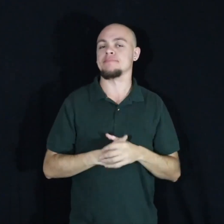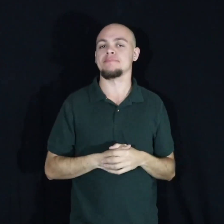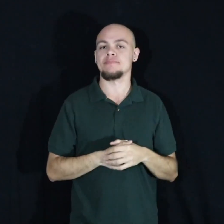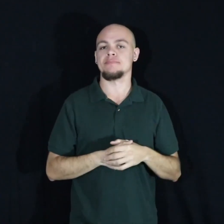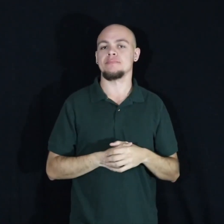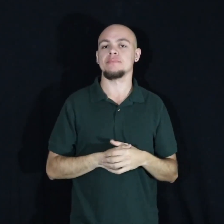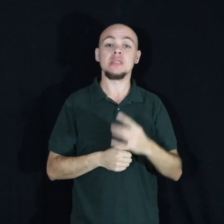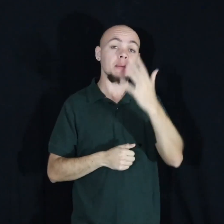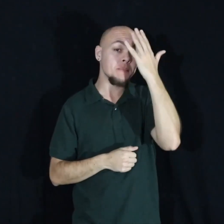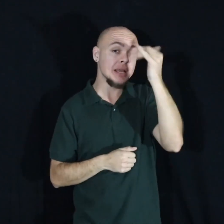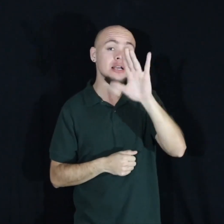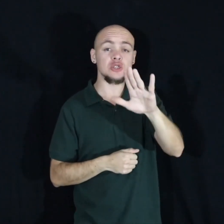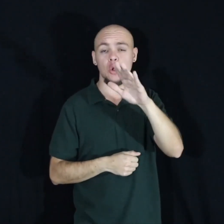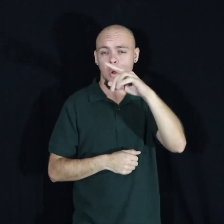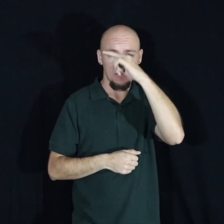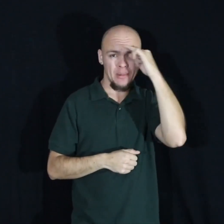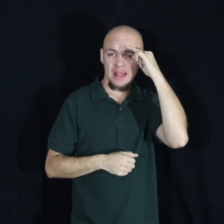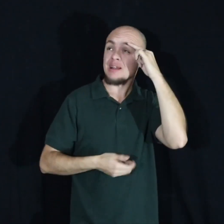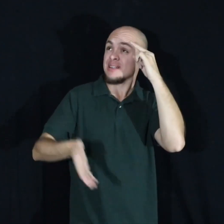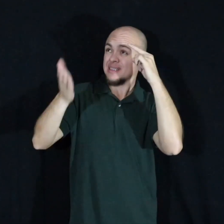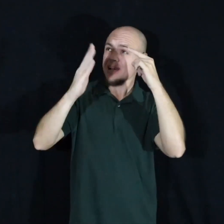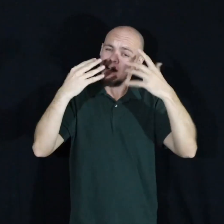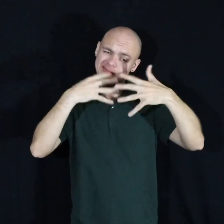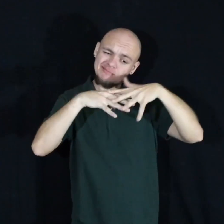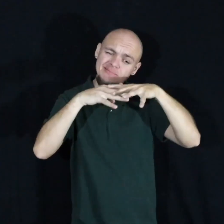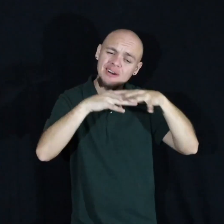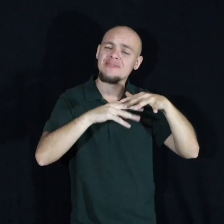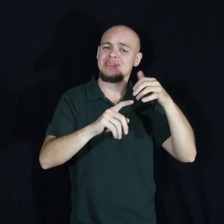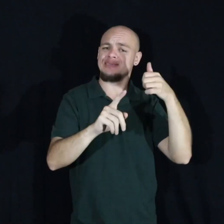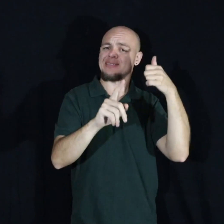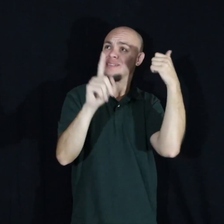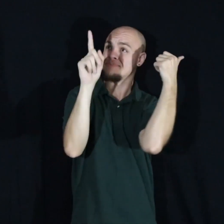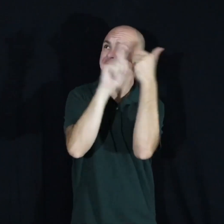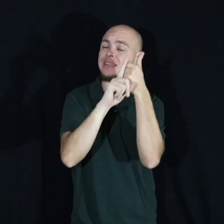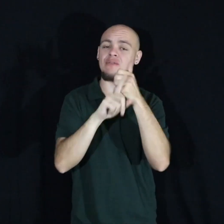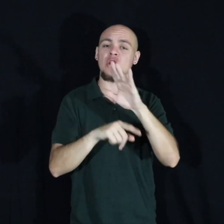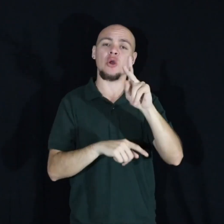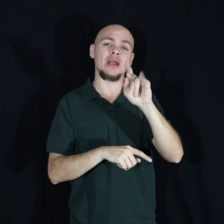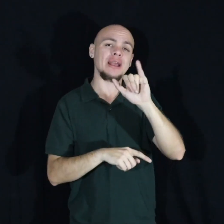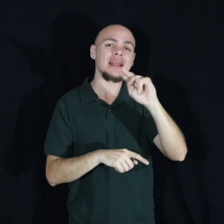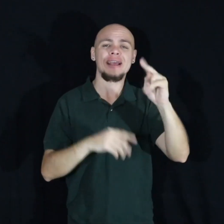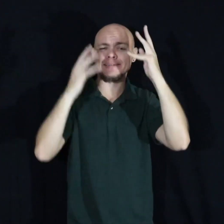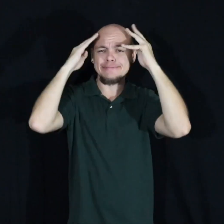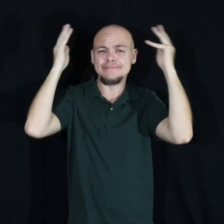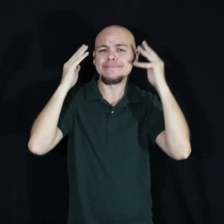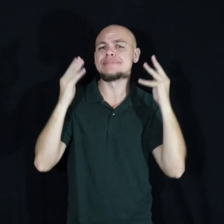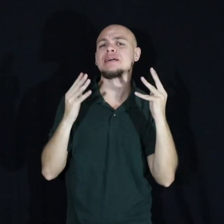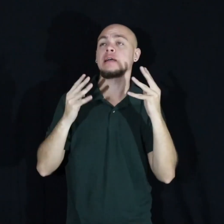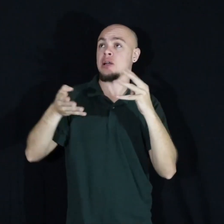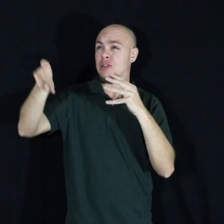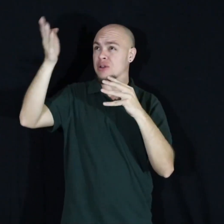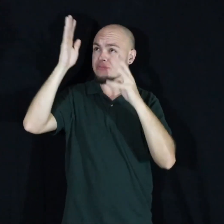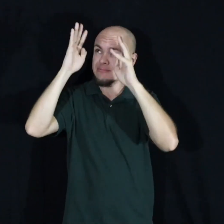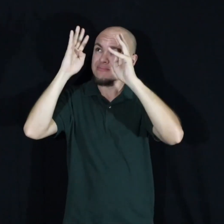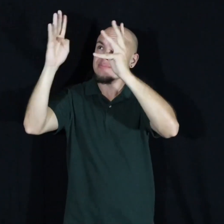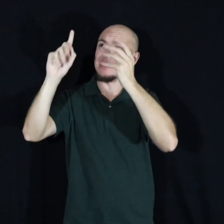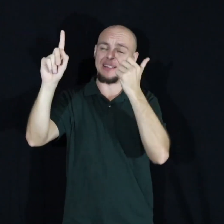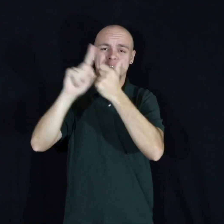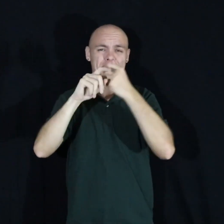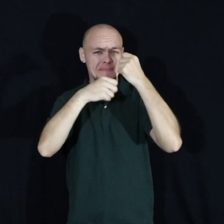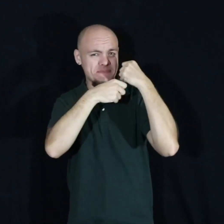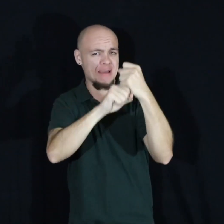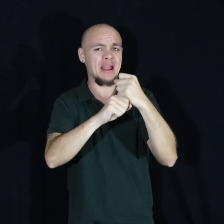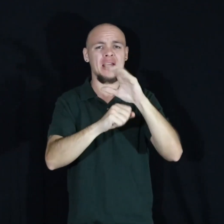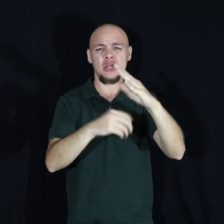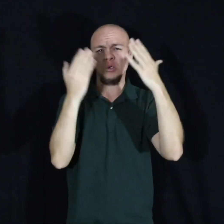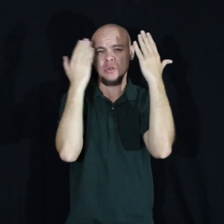"Because your blackness was knit together by God himself, your kinky roots were wound together by the creator of the universe, and your full